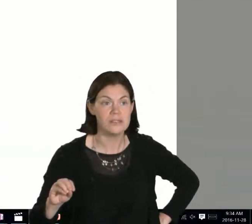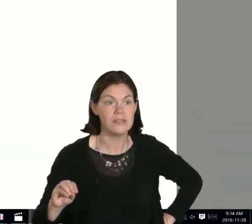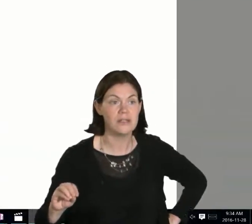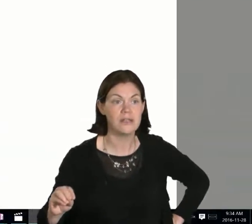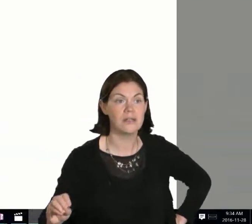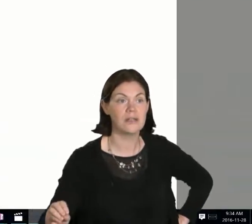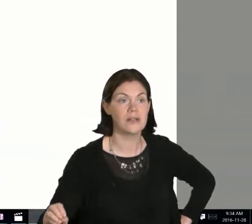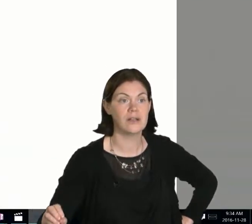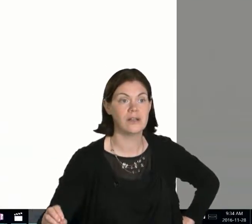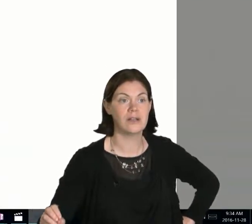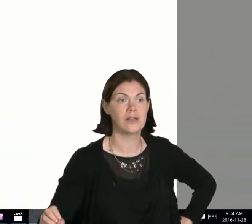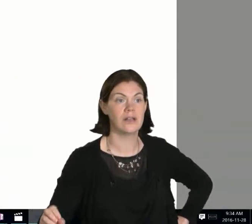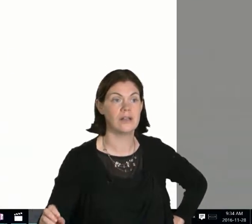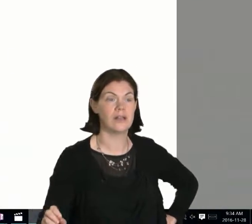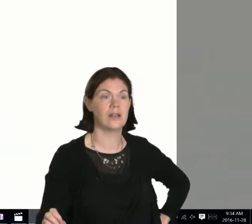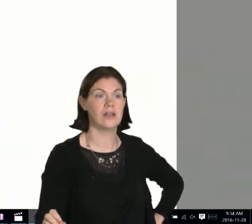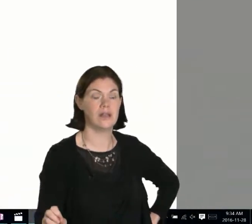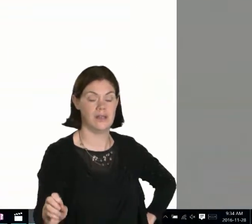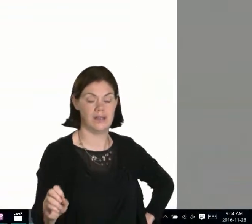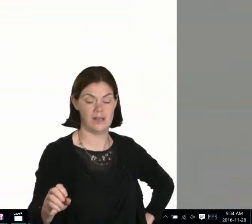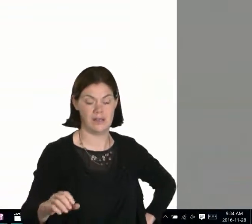quotes.